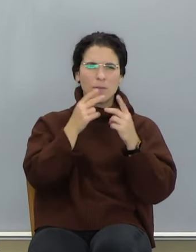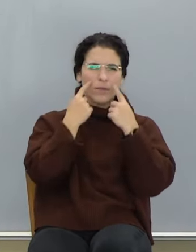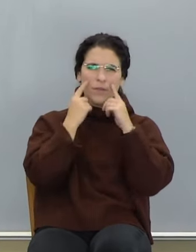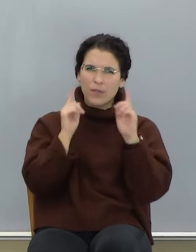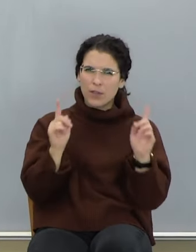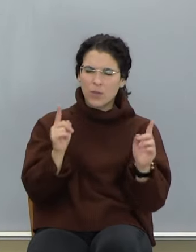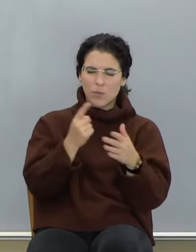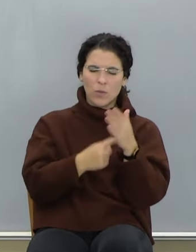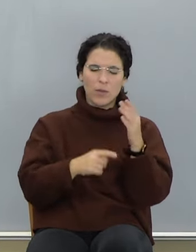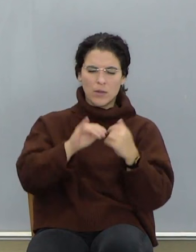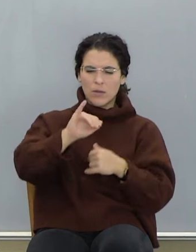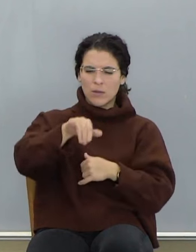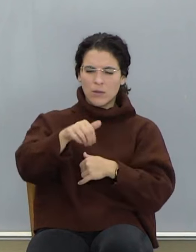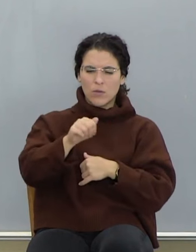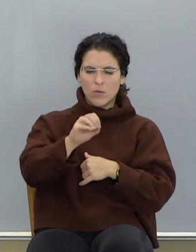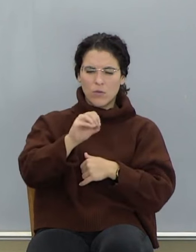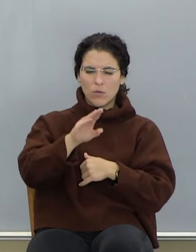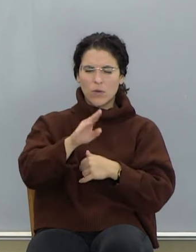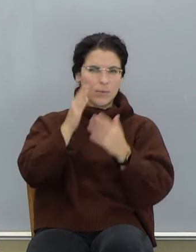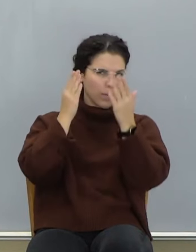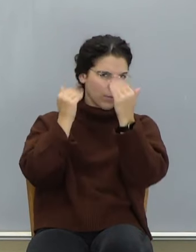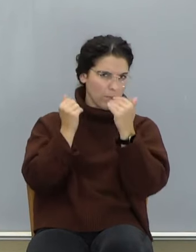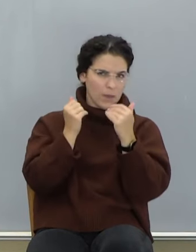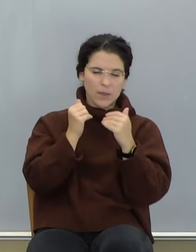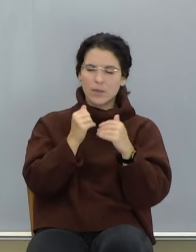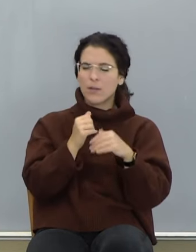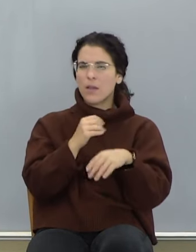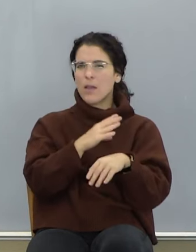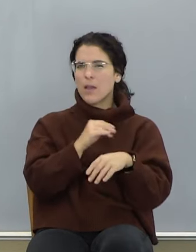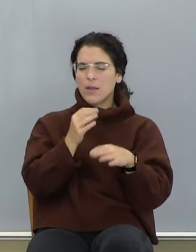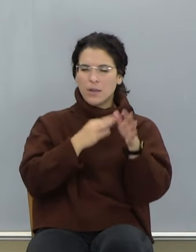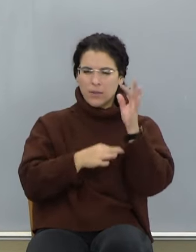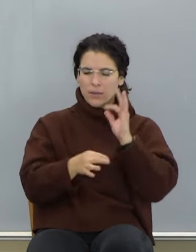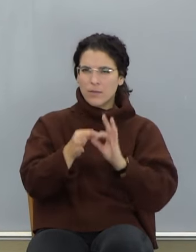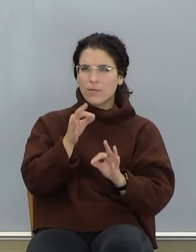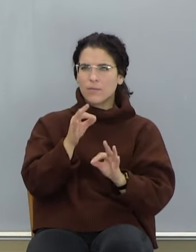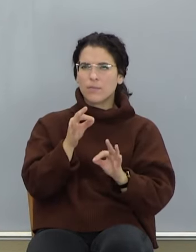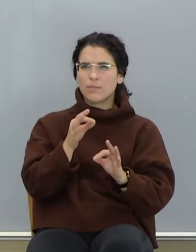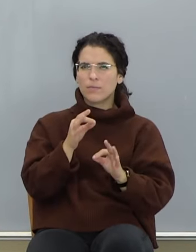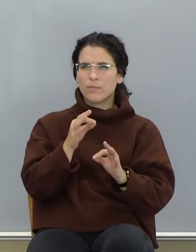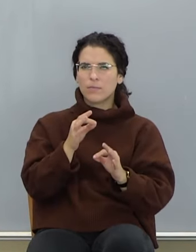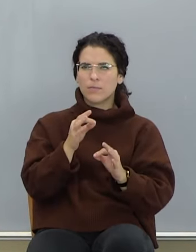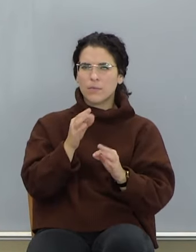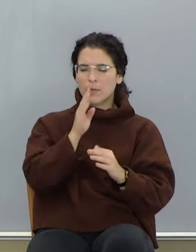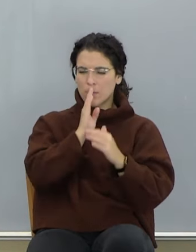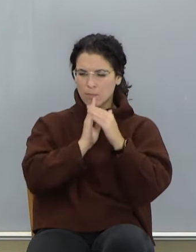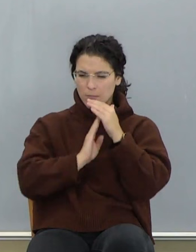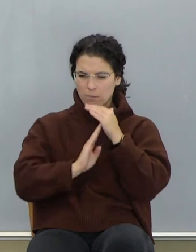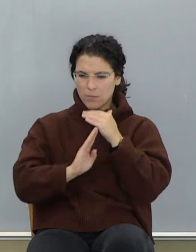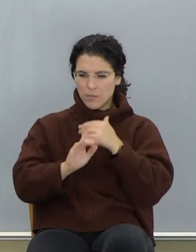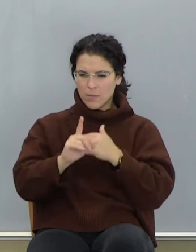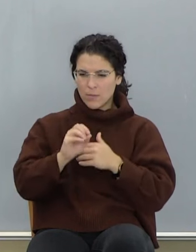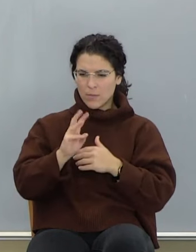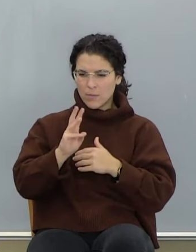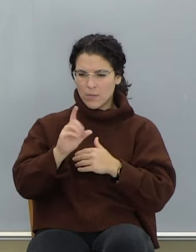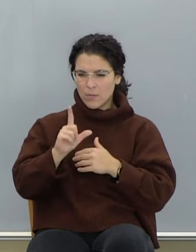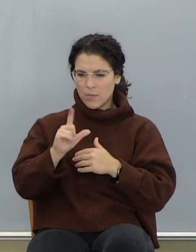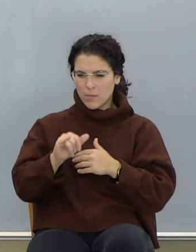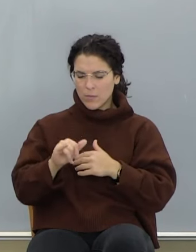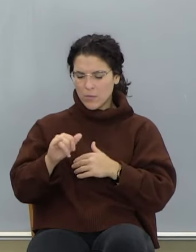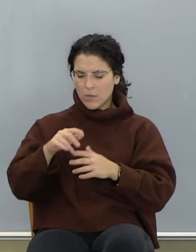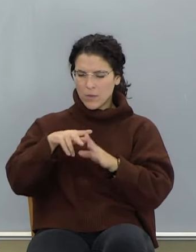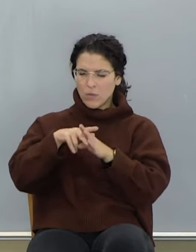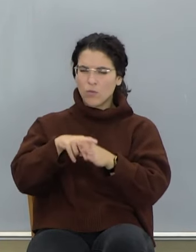fulfill what Jacob anticipated is supposed to be fulfilled. Instead, he's meek, he's lowly, he's riding the foal of